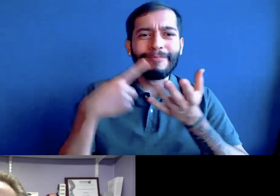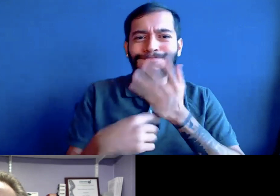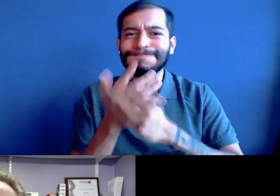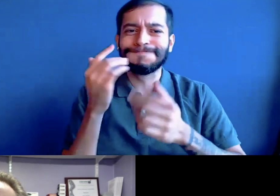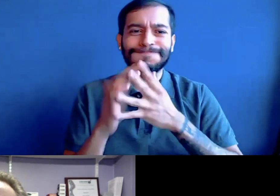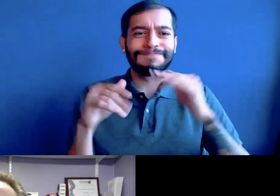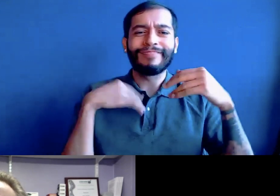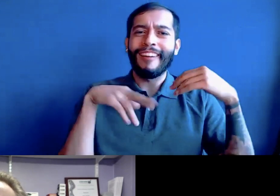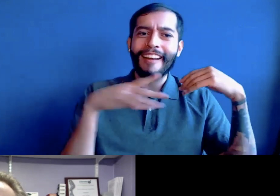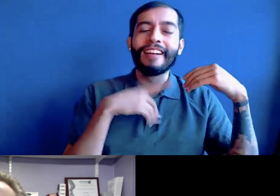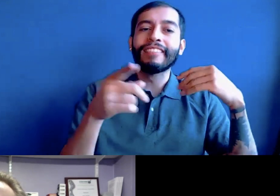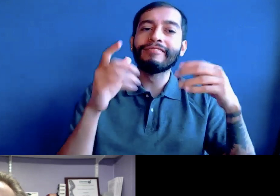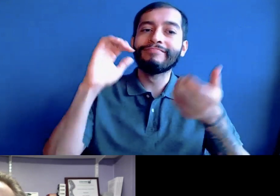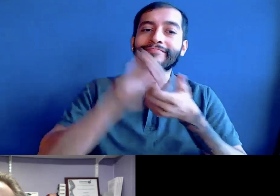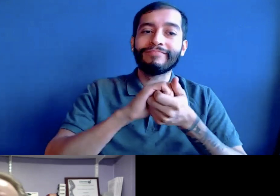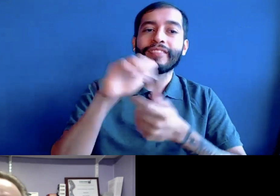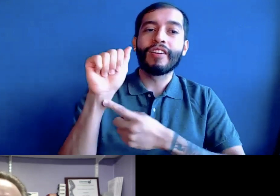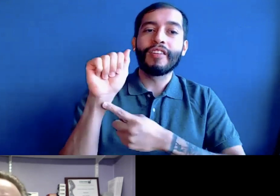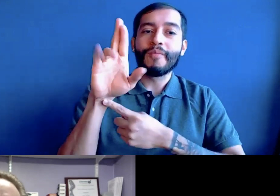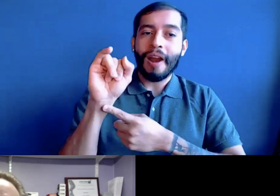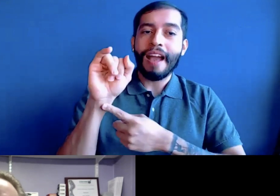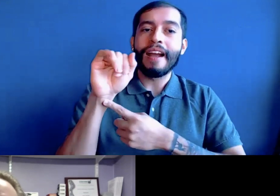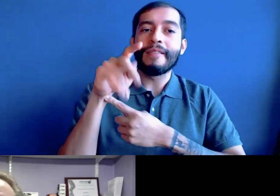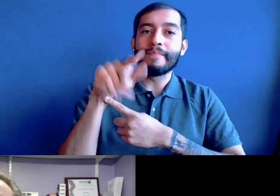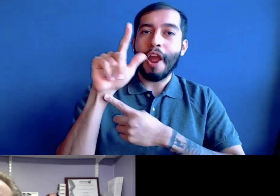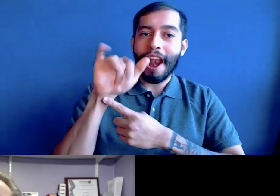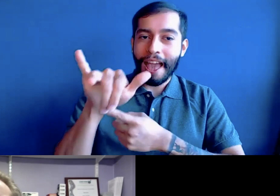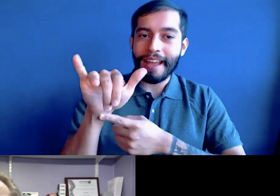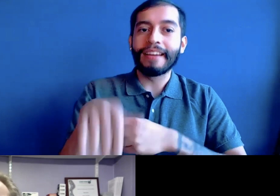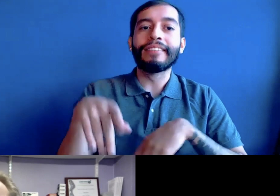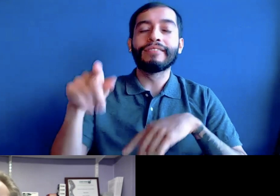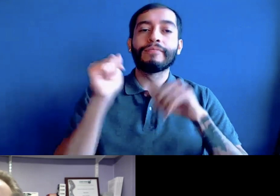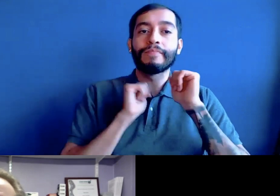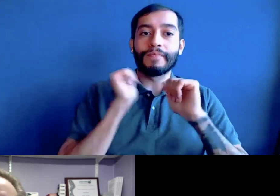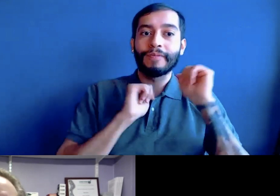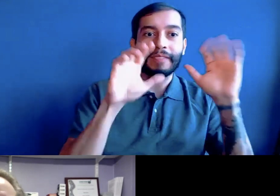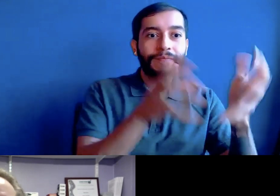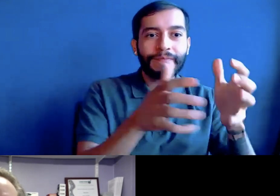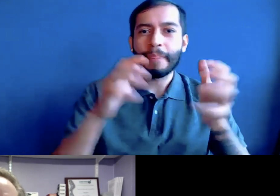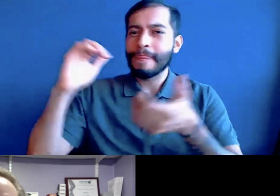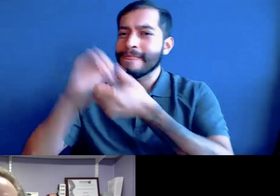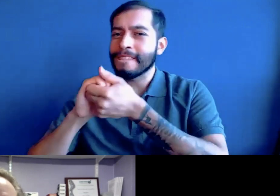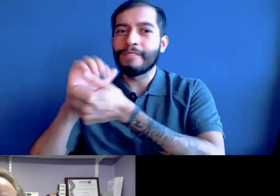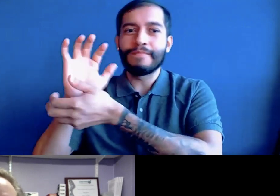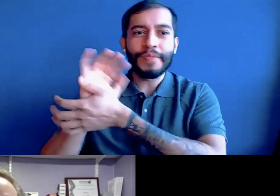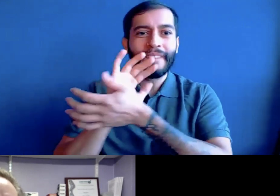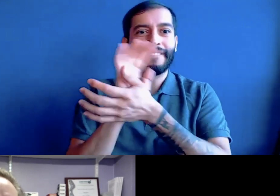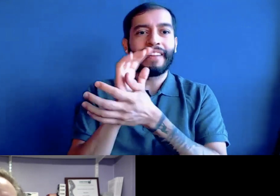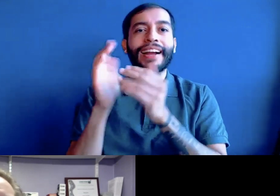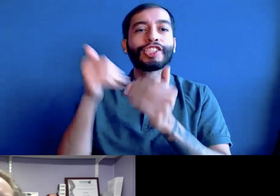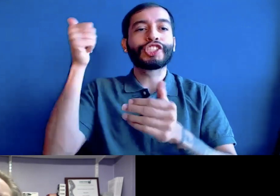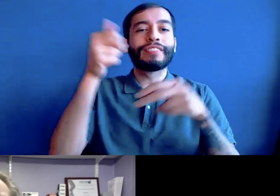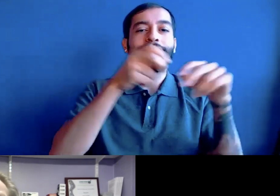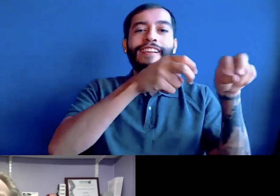in connection to film is not it's almost an easy slide because of that, right? Yeah, it often feels we